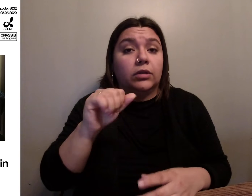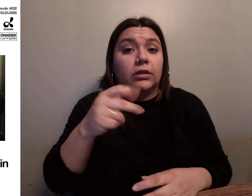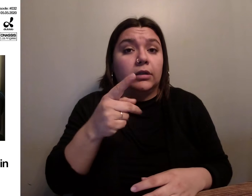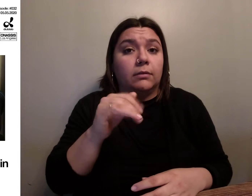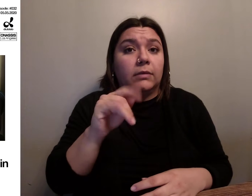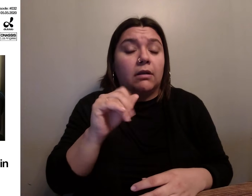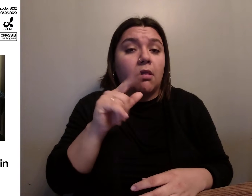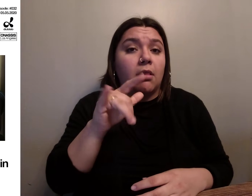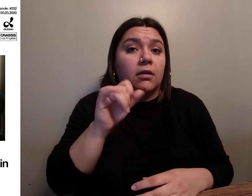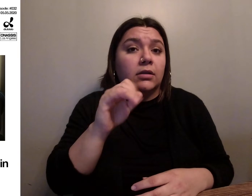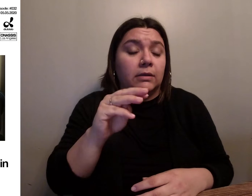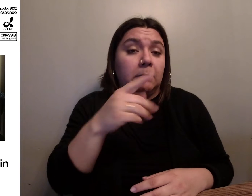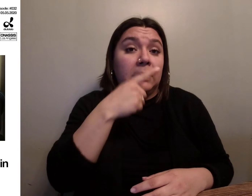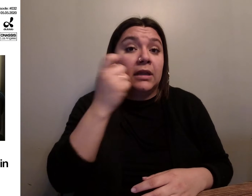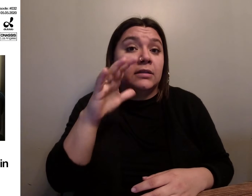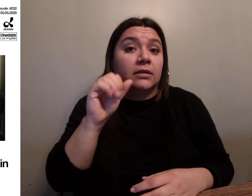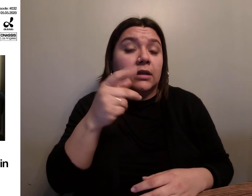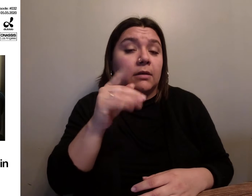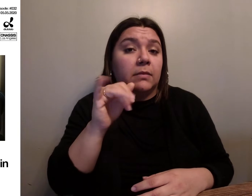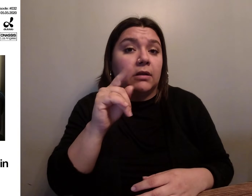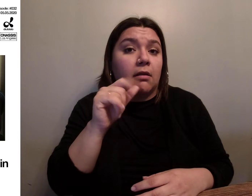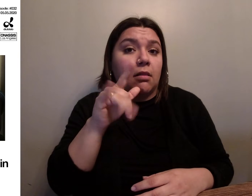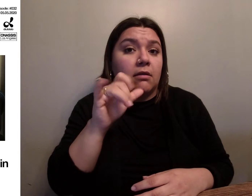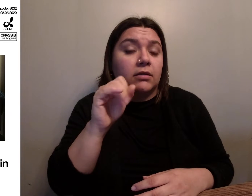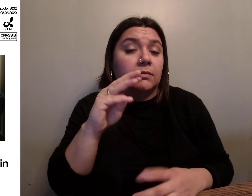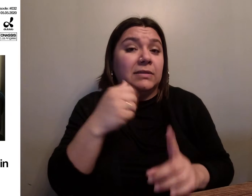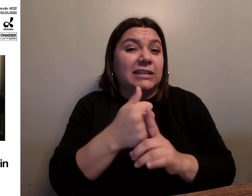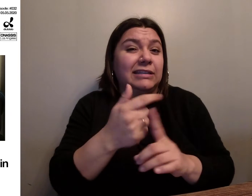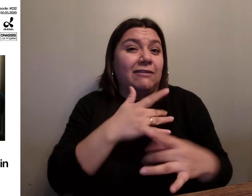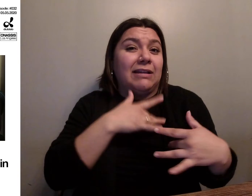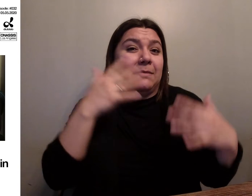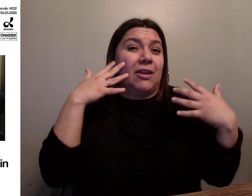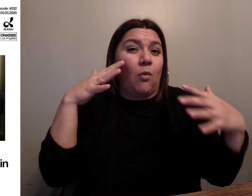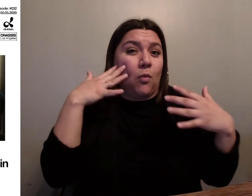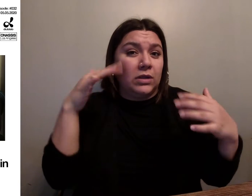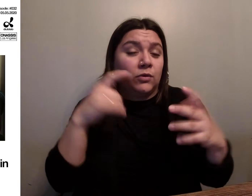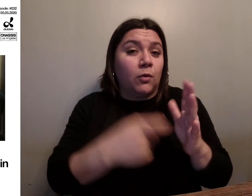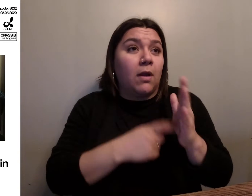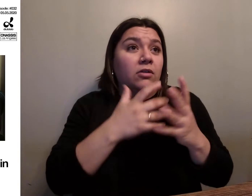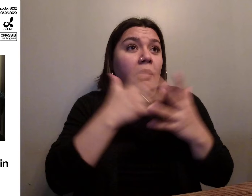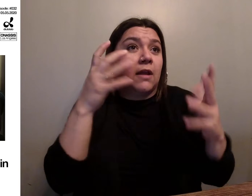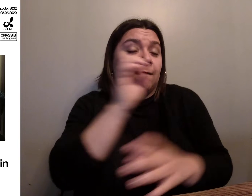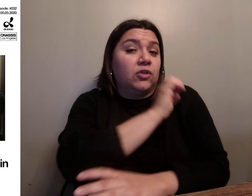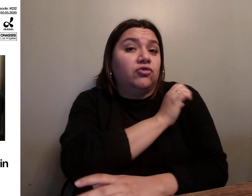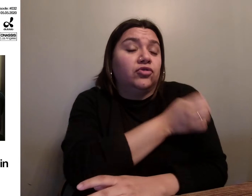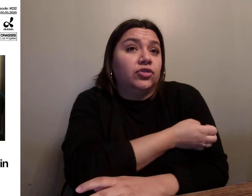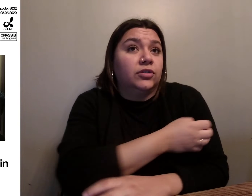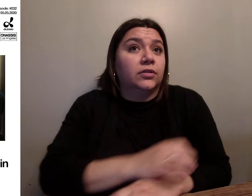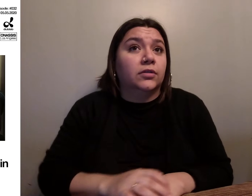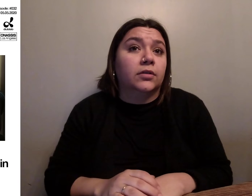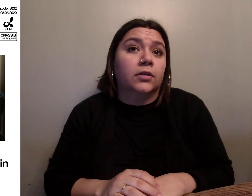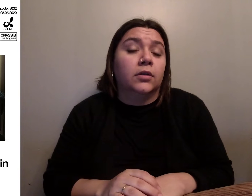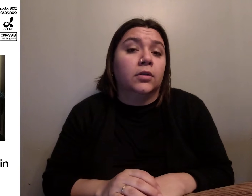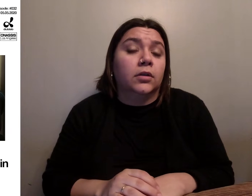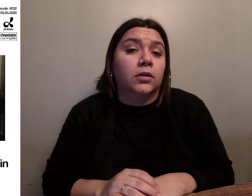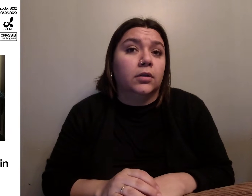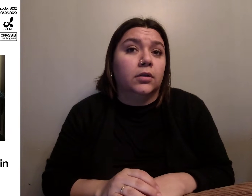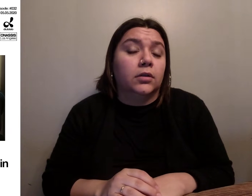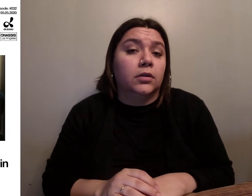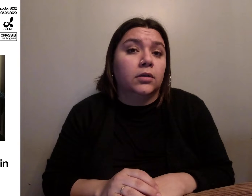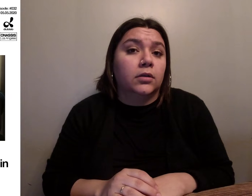a lot of energy, and as James Watt, who was